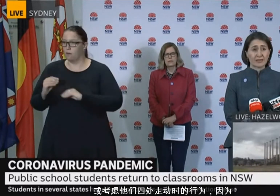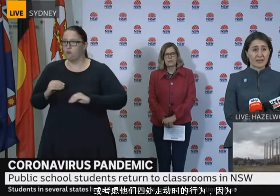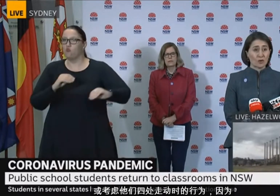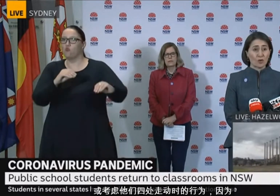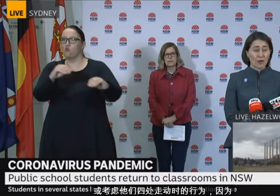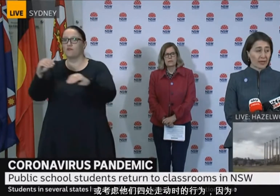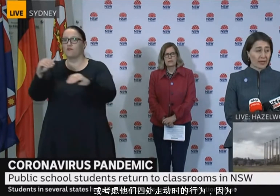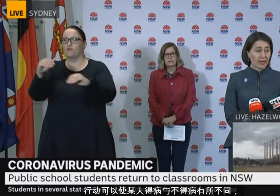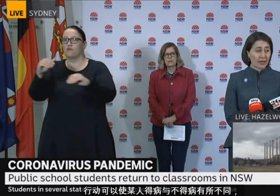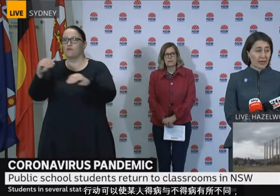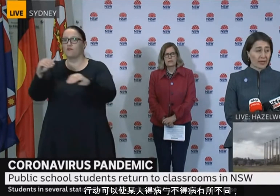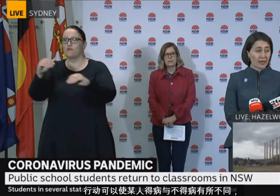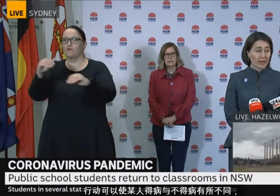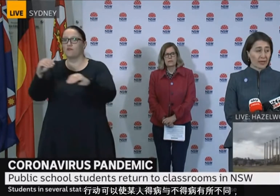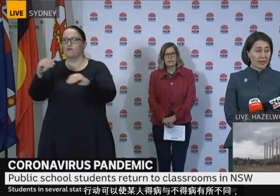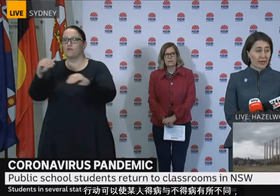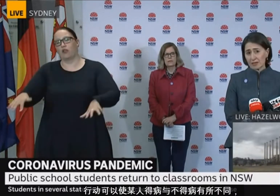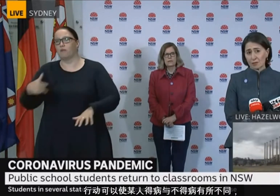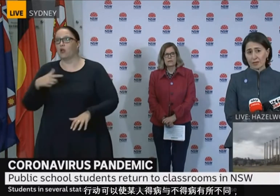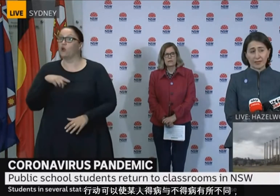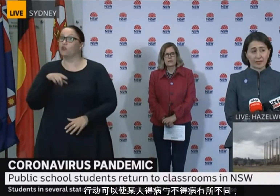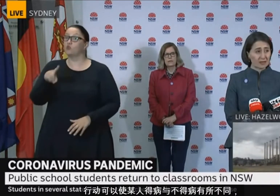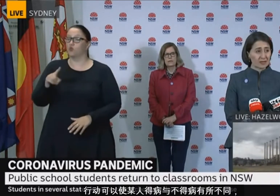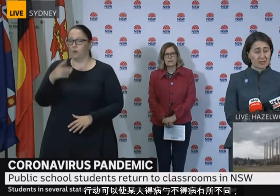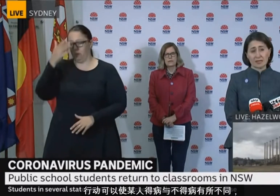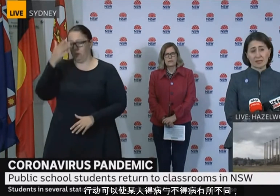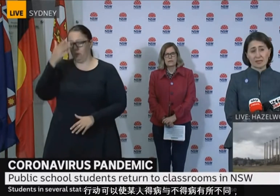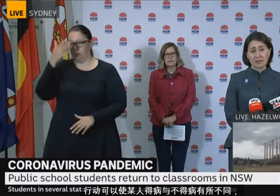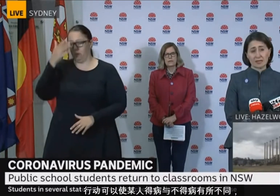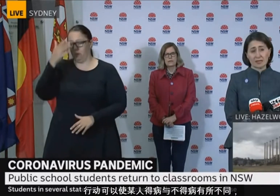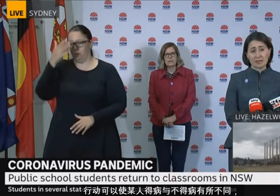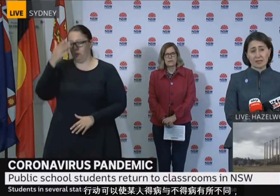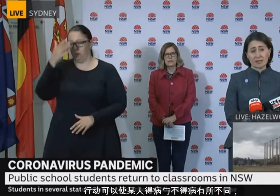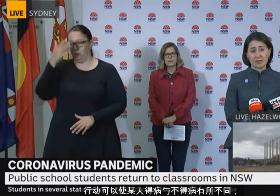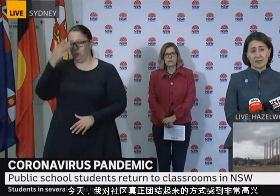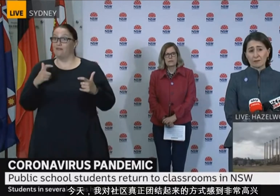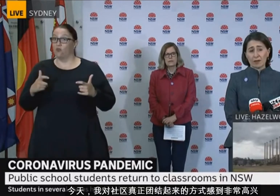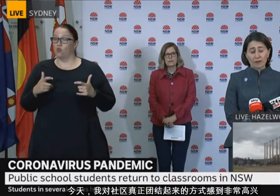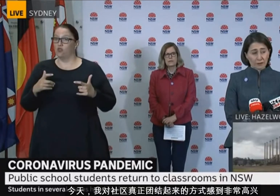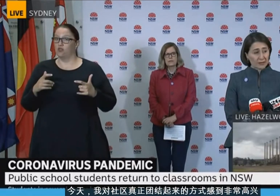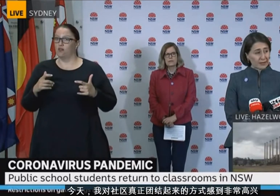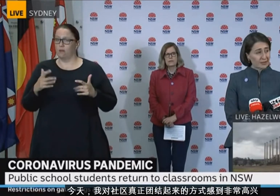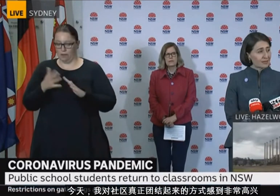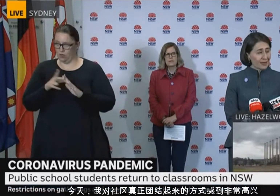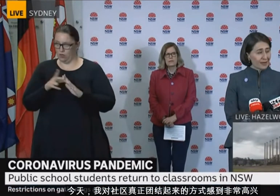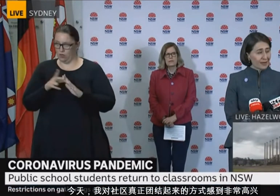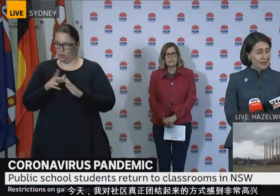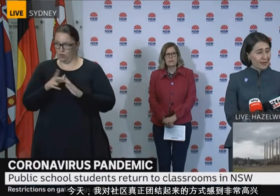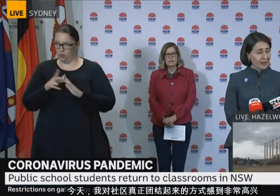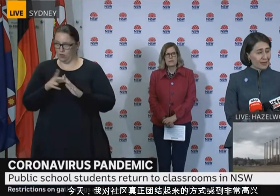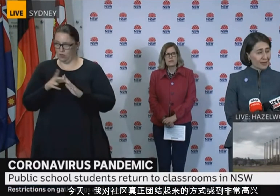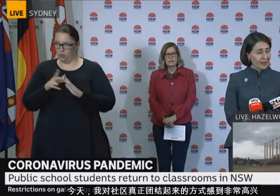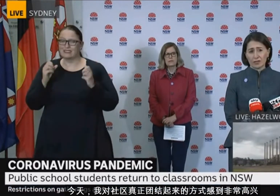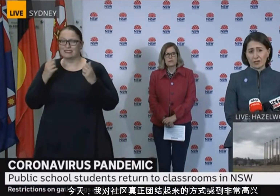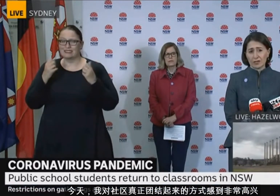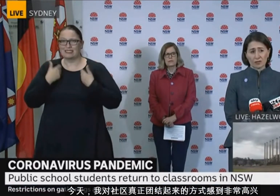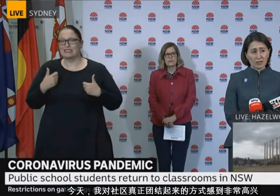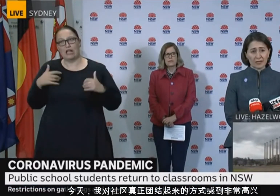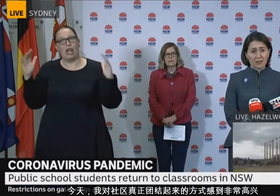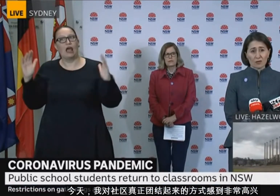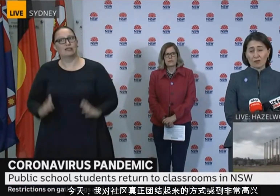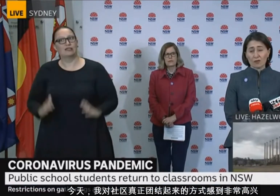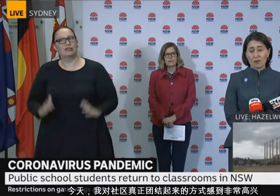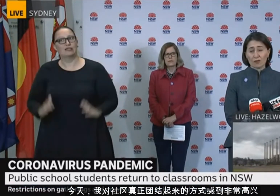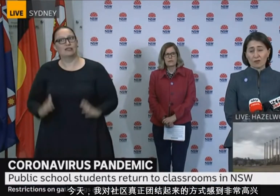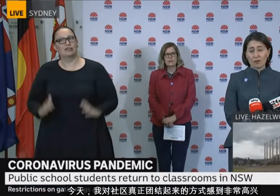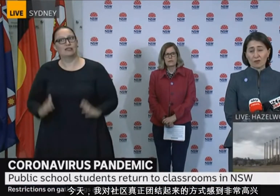their actions when they're moving around, because your action can make the difference between someone getting the disease or not. And I'm very pleased to date with the way